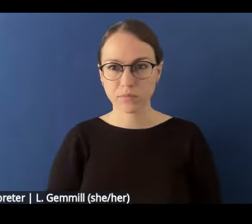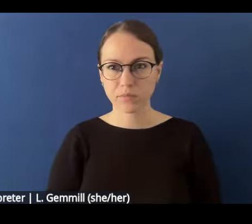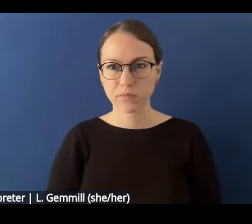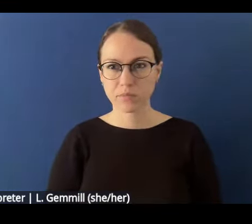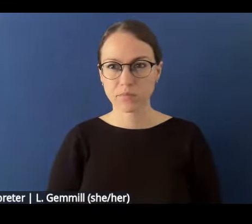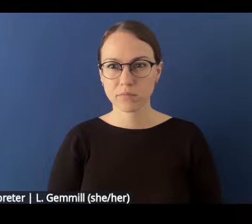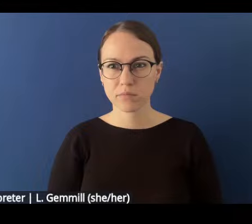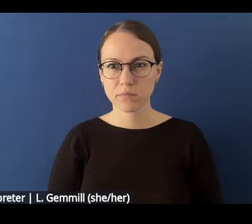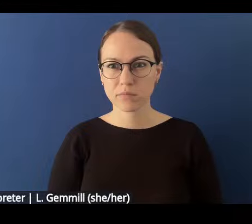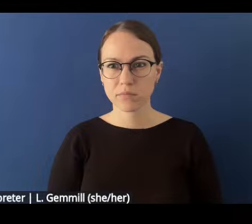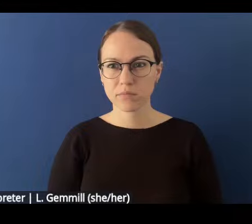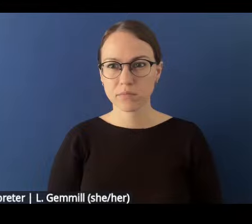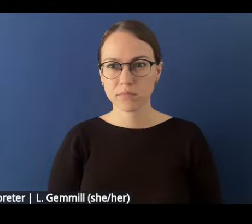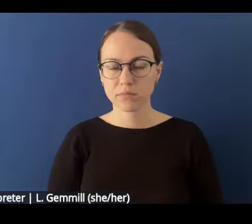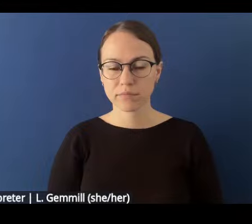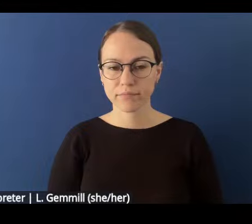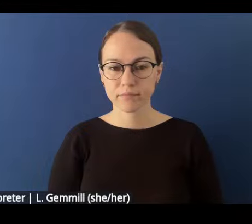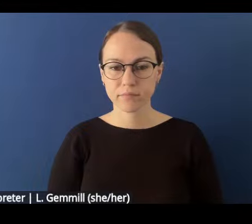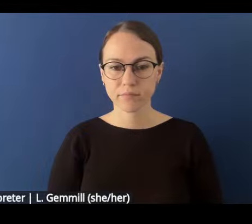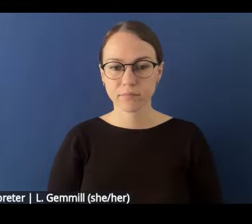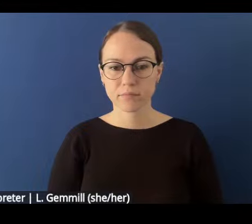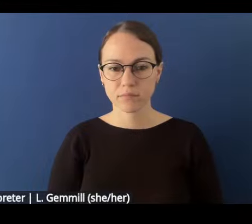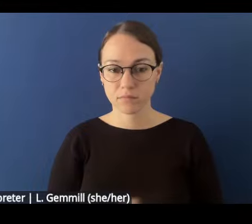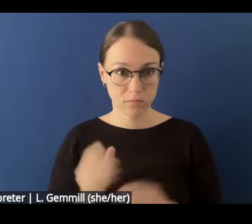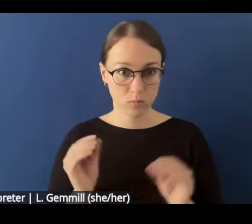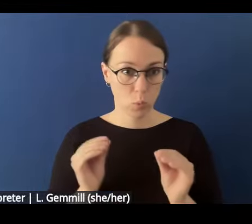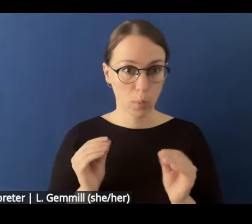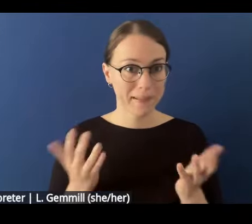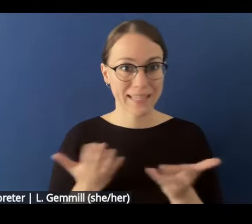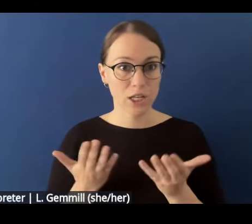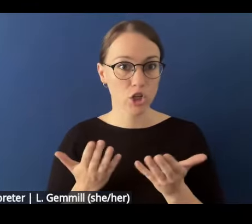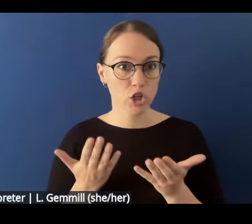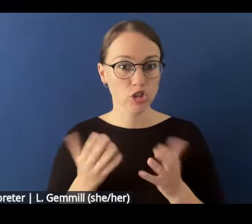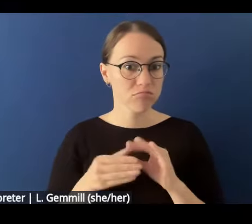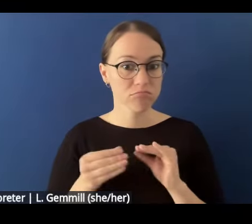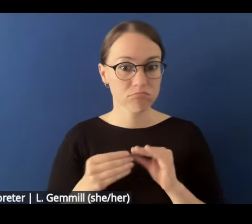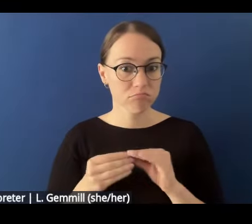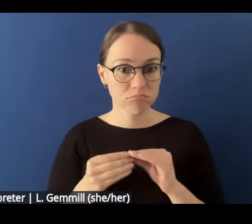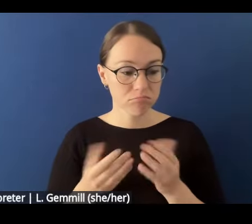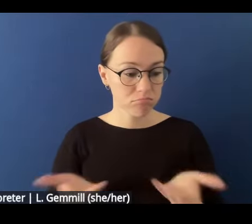one's here speaking on. There we go.